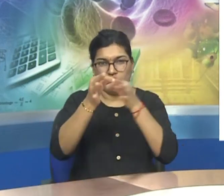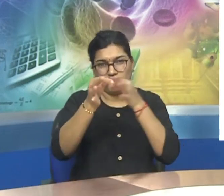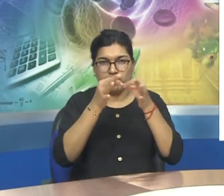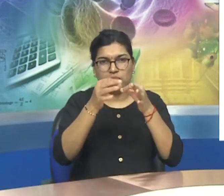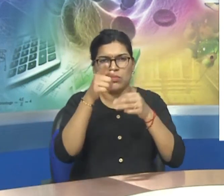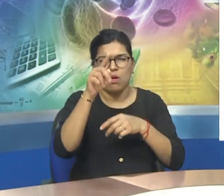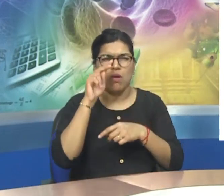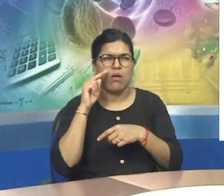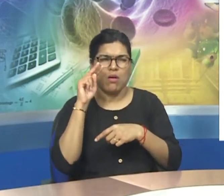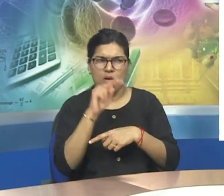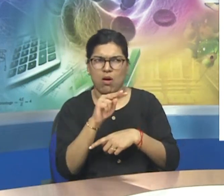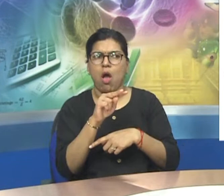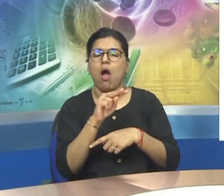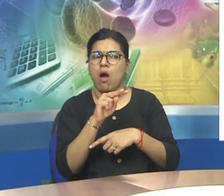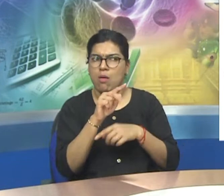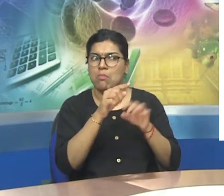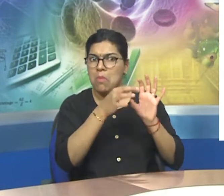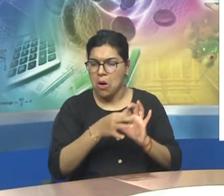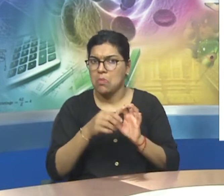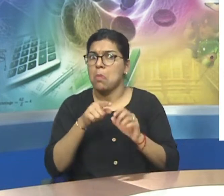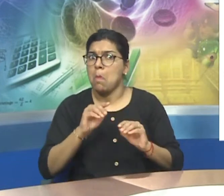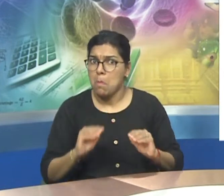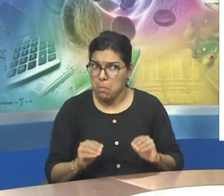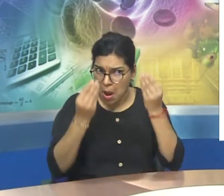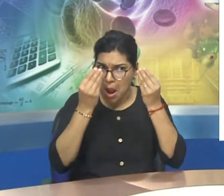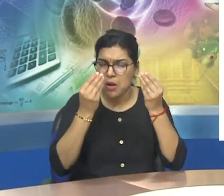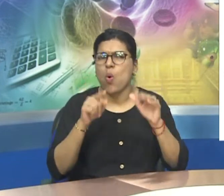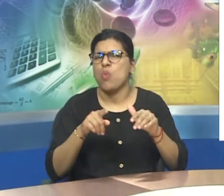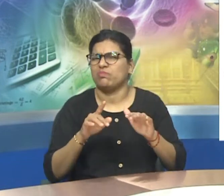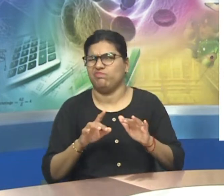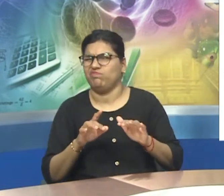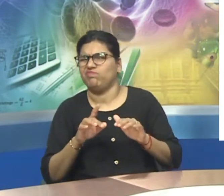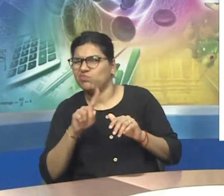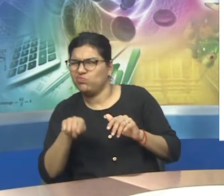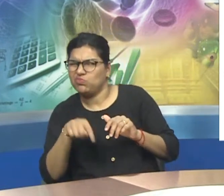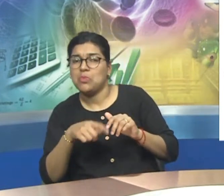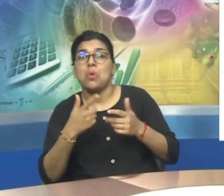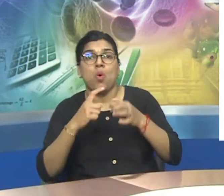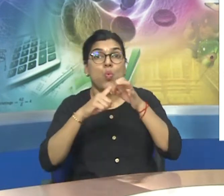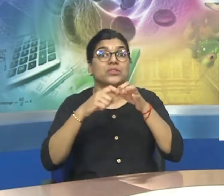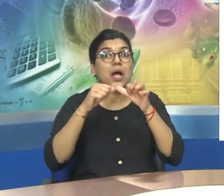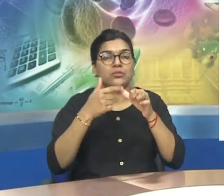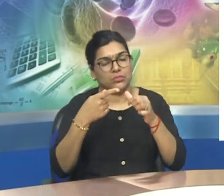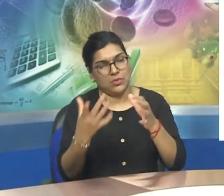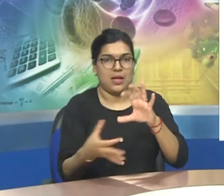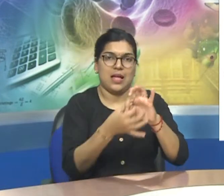read the following views on the television and then we have to try to answer the questions.